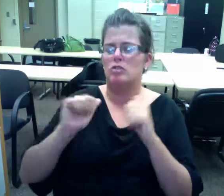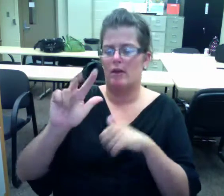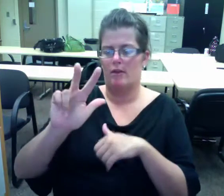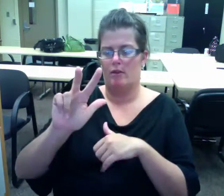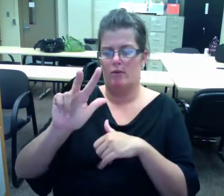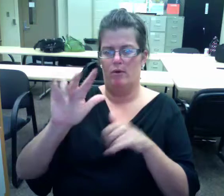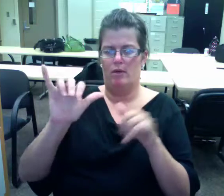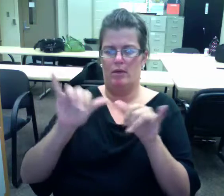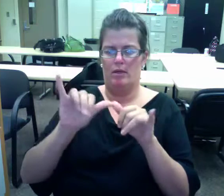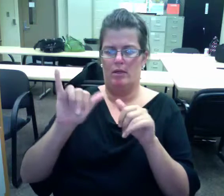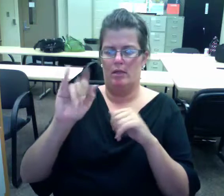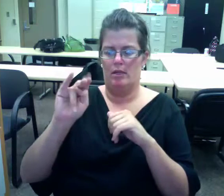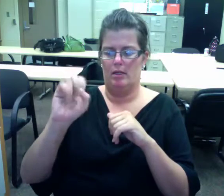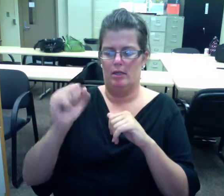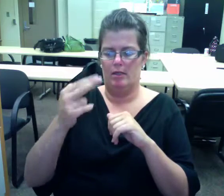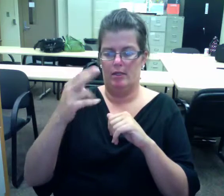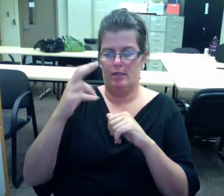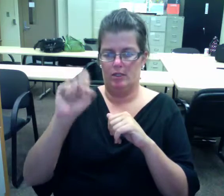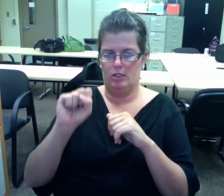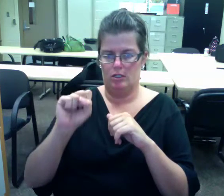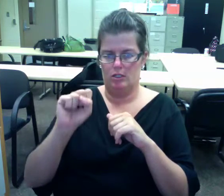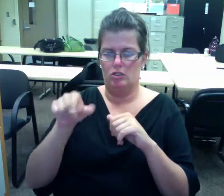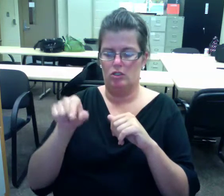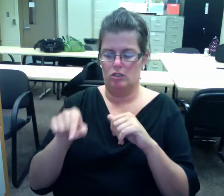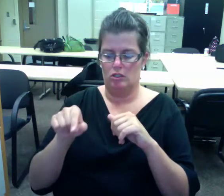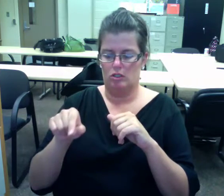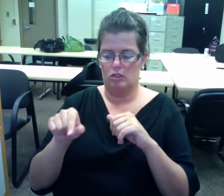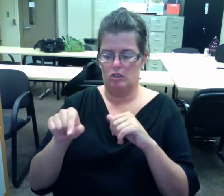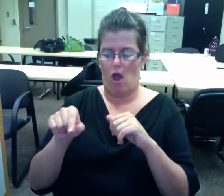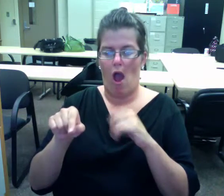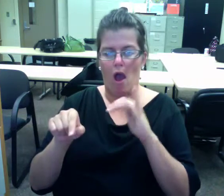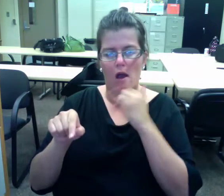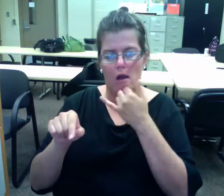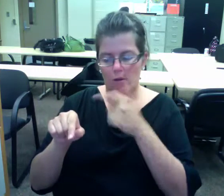have one measurement in inches and one measurement in feet?